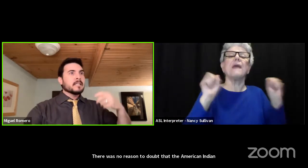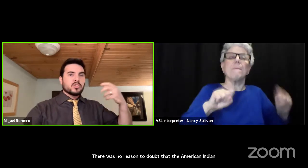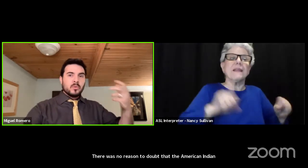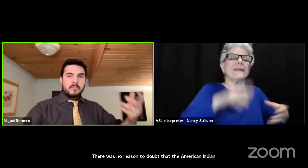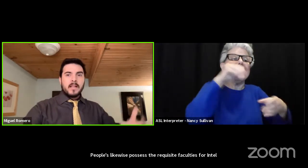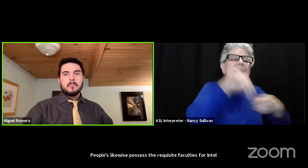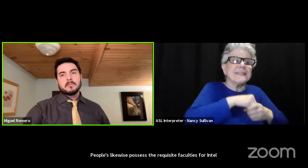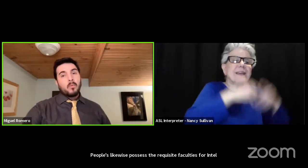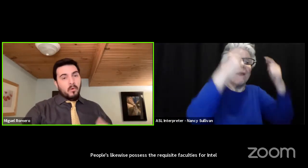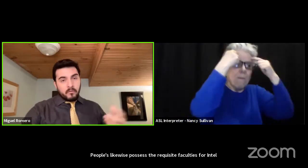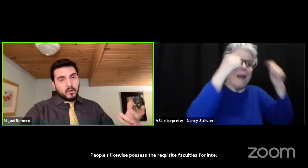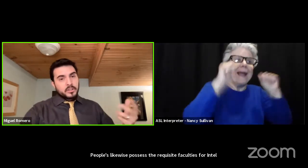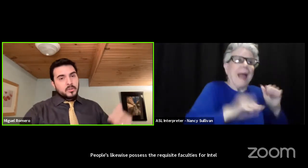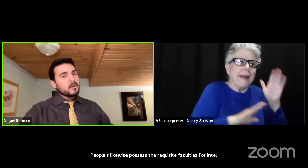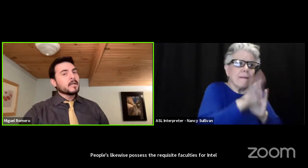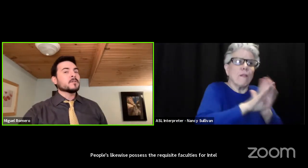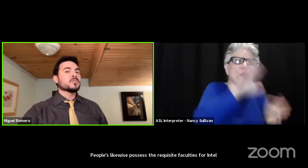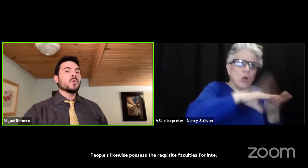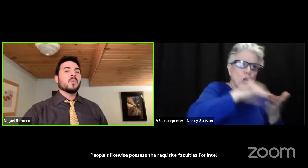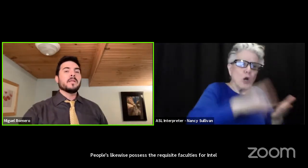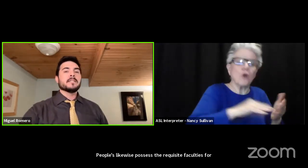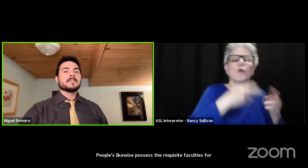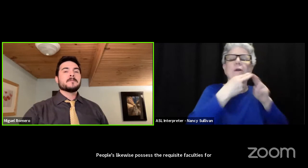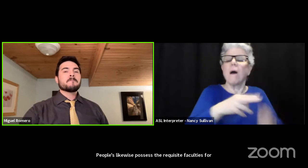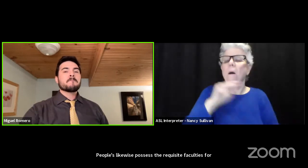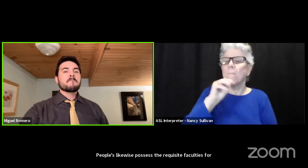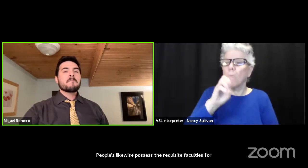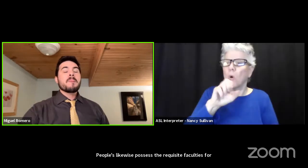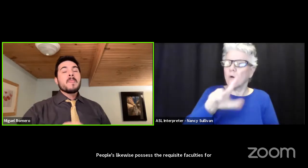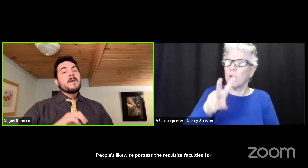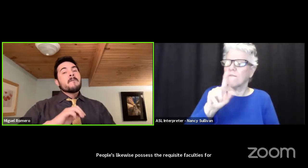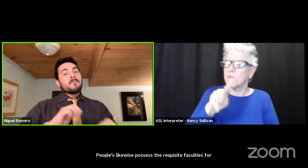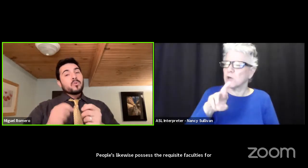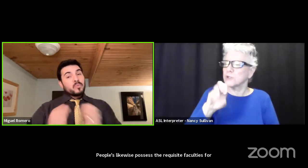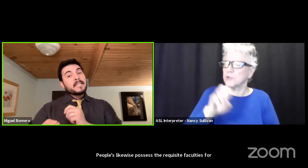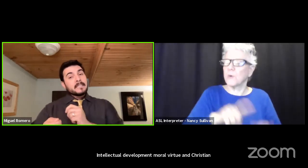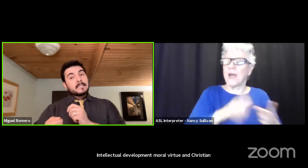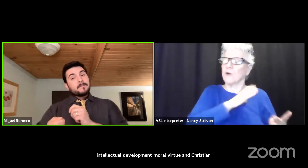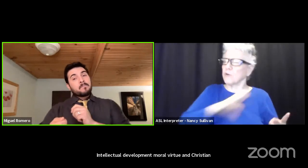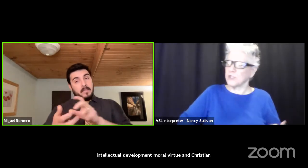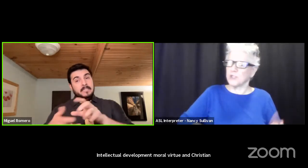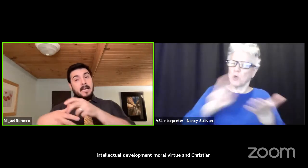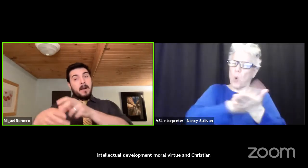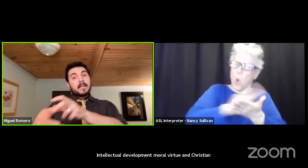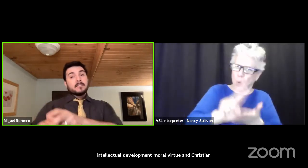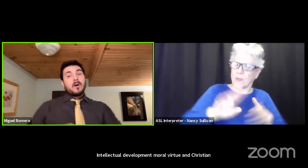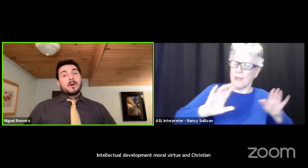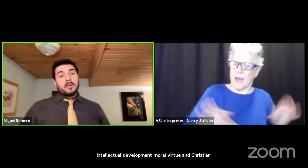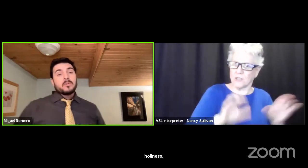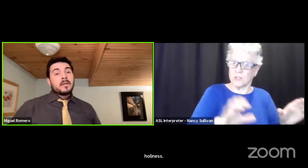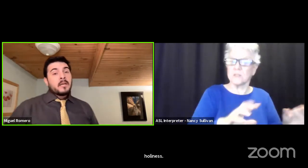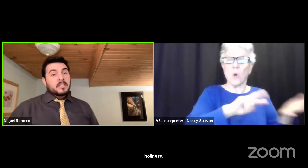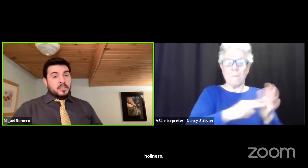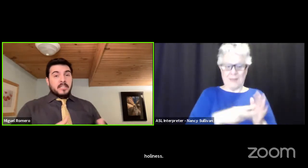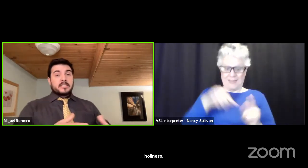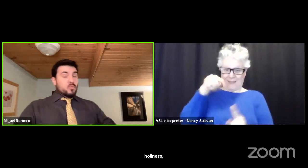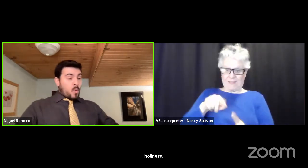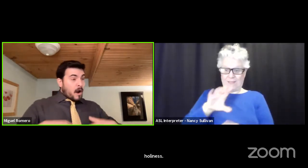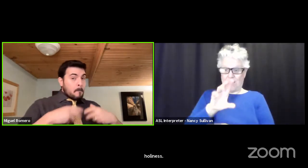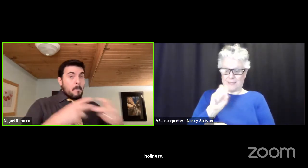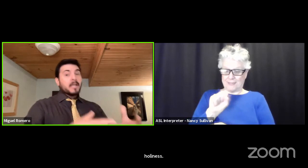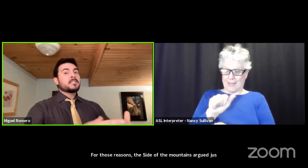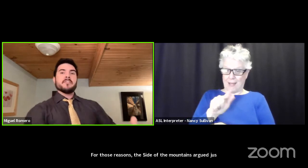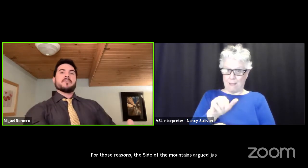for intellectual development, moral virtue, and Christian holiness. For those reasons, the Salamancans argued